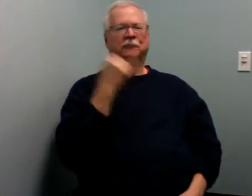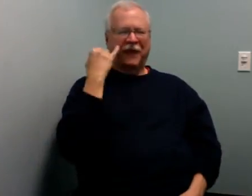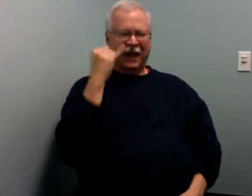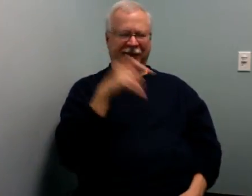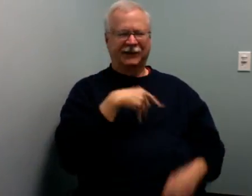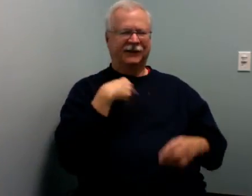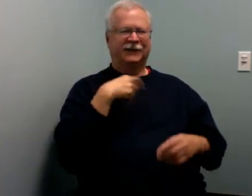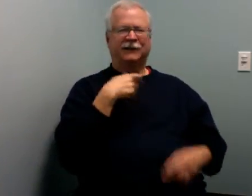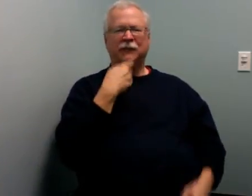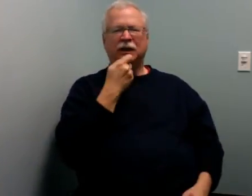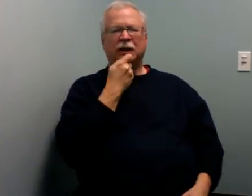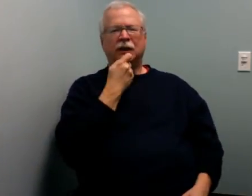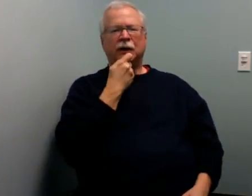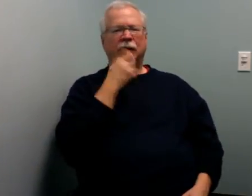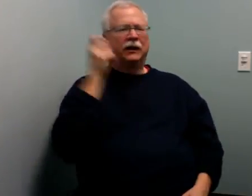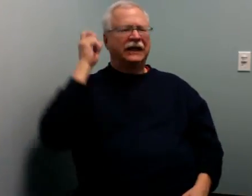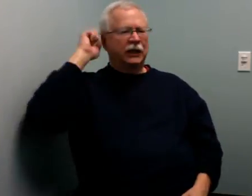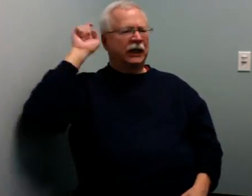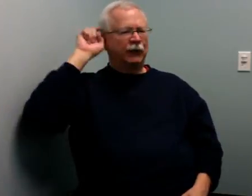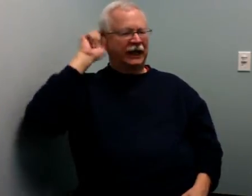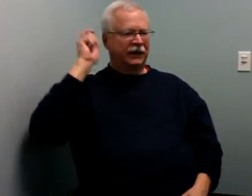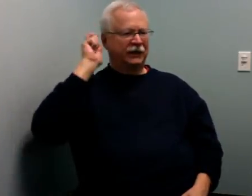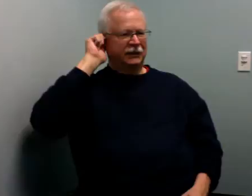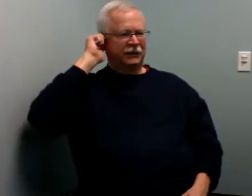So I started to watch the students, and I saw them playing a type of game.